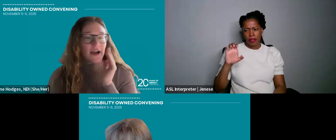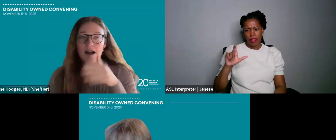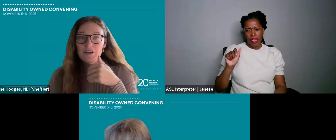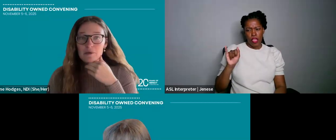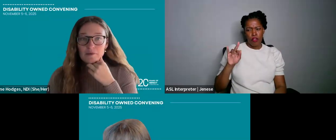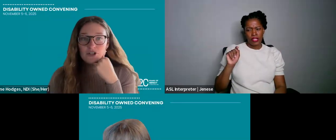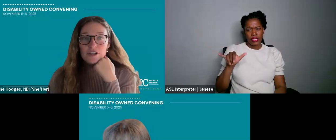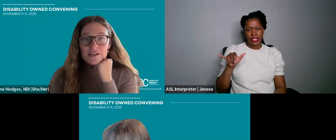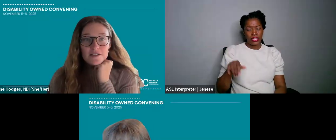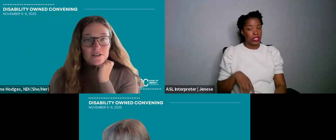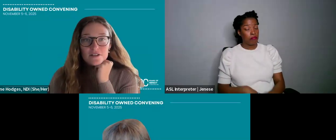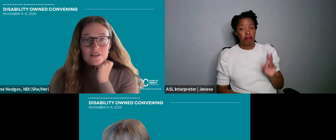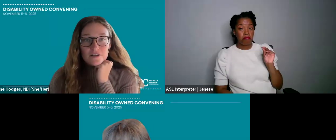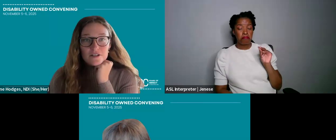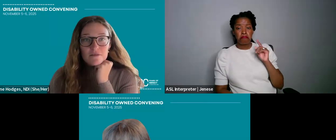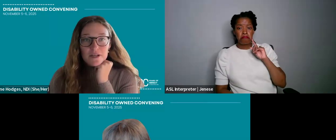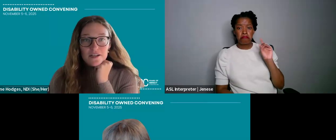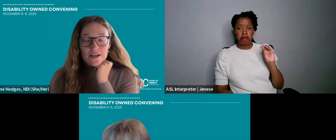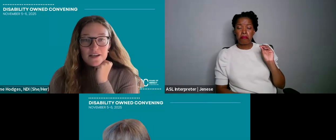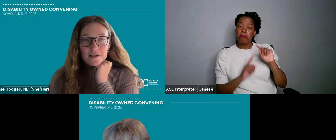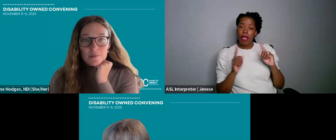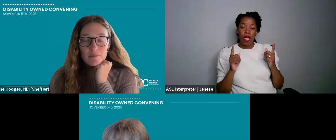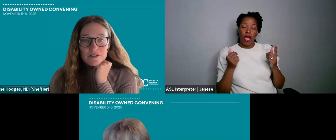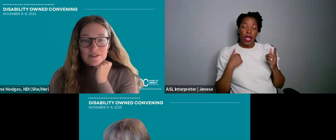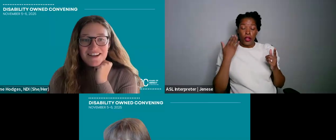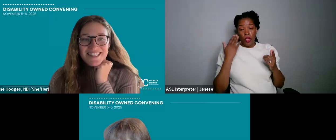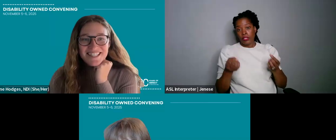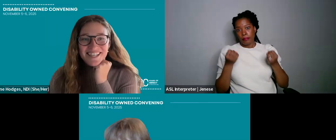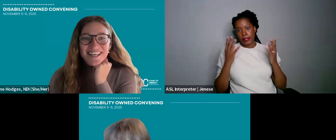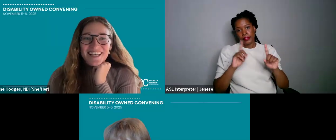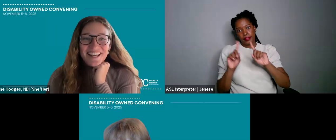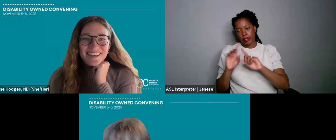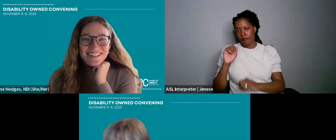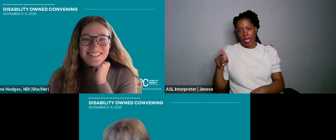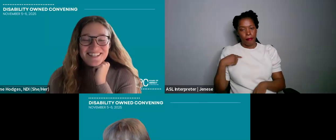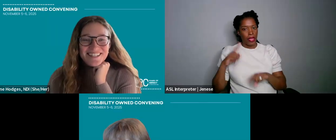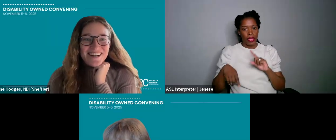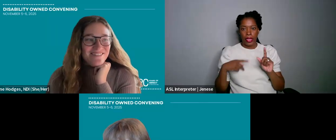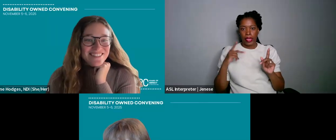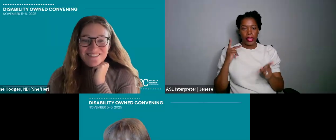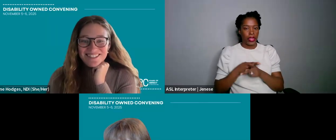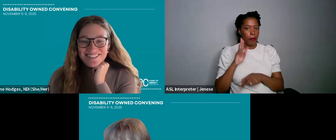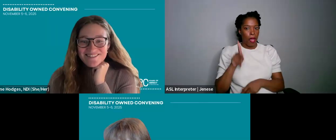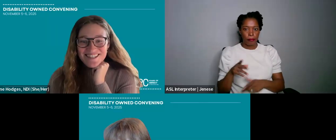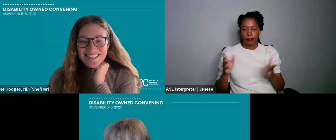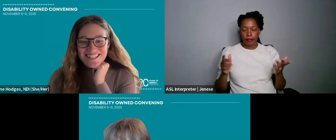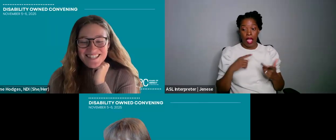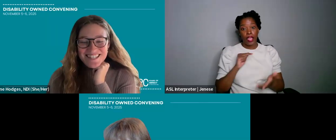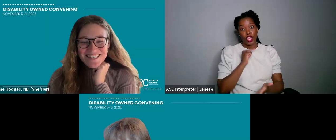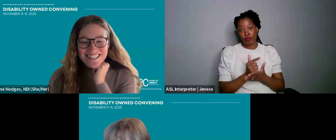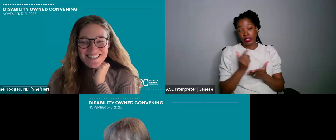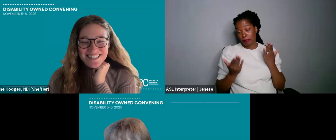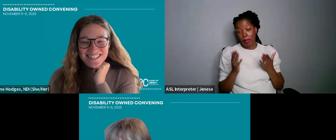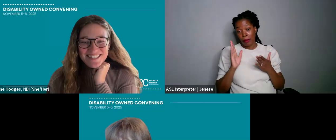Clarity? I haven't, but I'm sure it is. There are so many. I can't keep up these days. I guarantee it. I believe it that it's one.